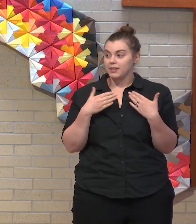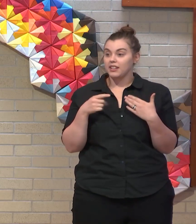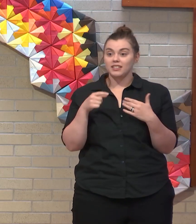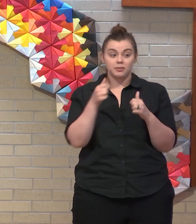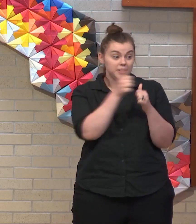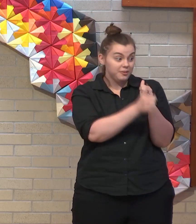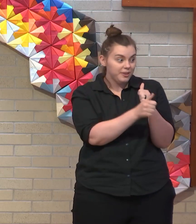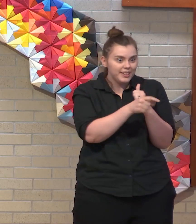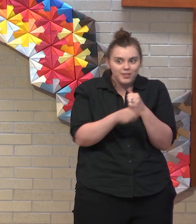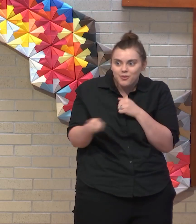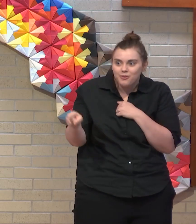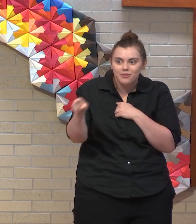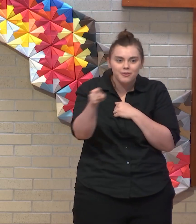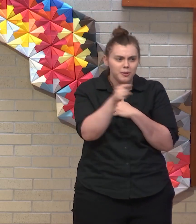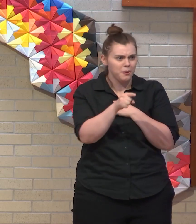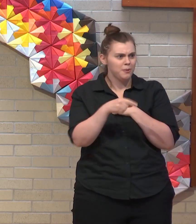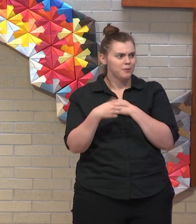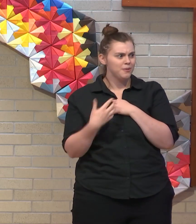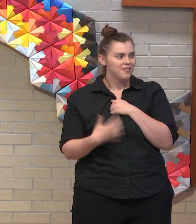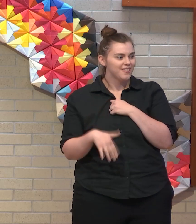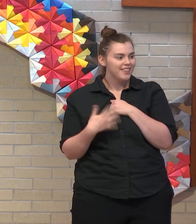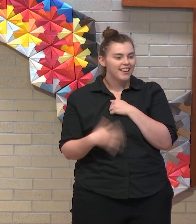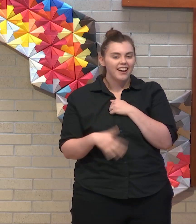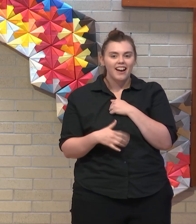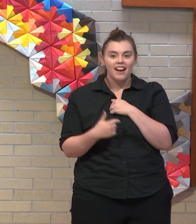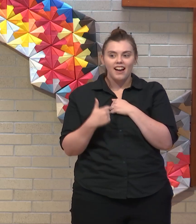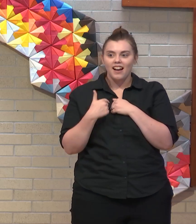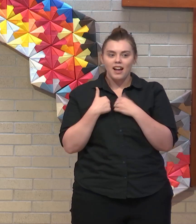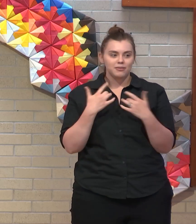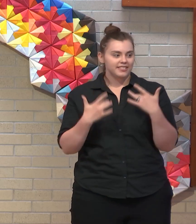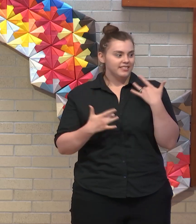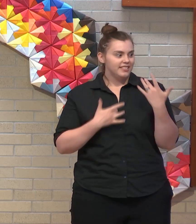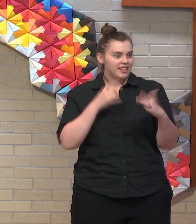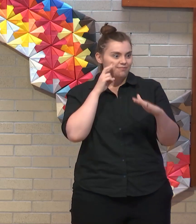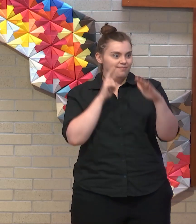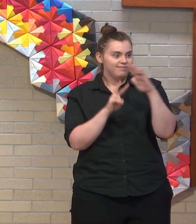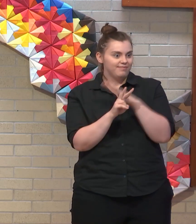with each one of you. I'm excited for what the year will bring.